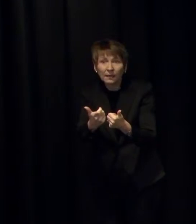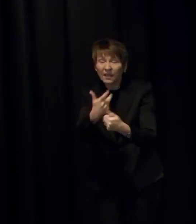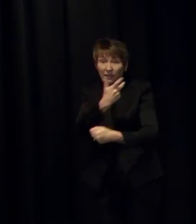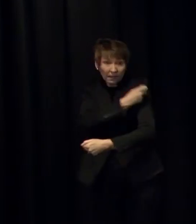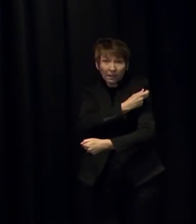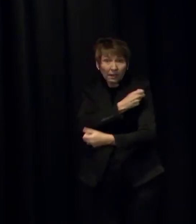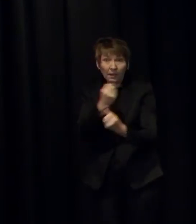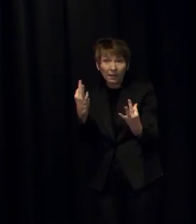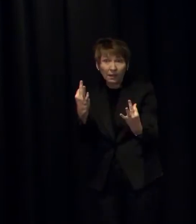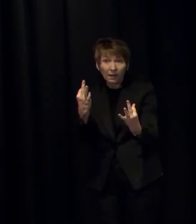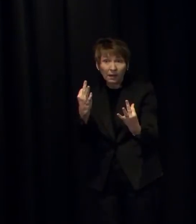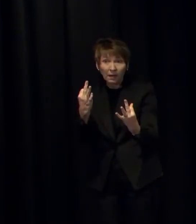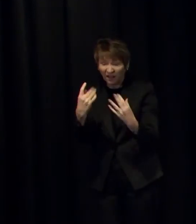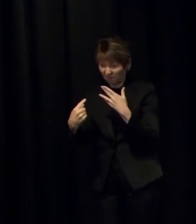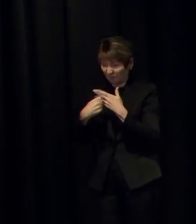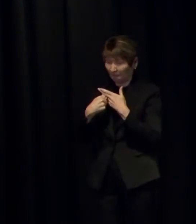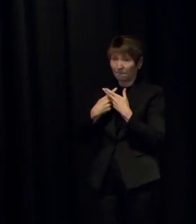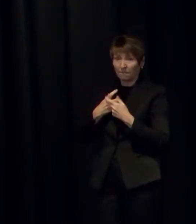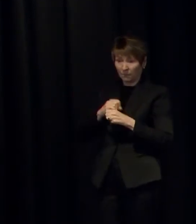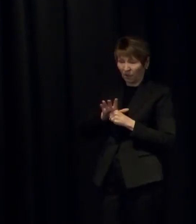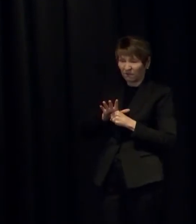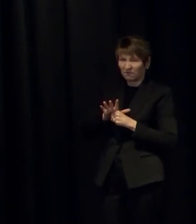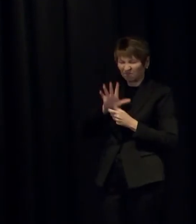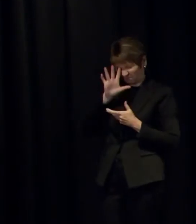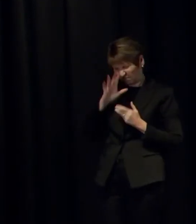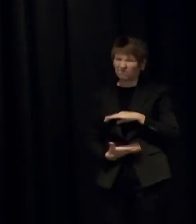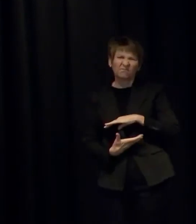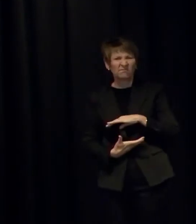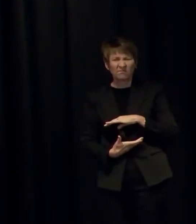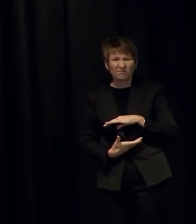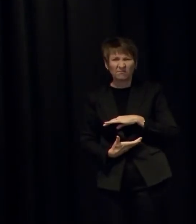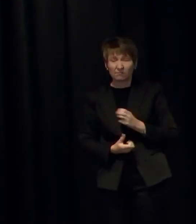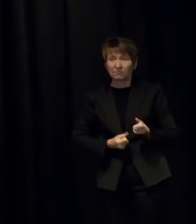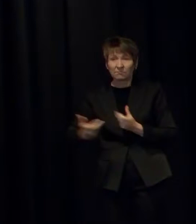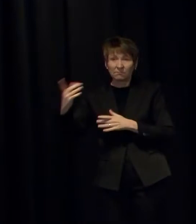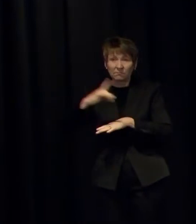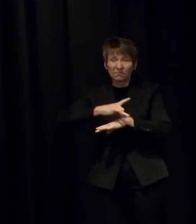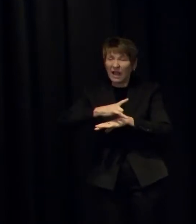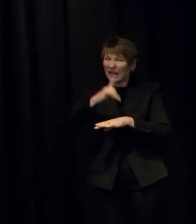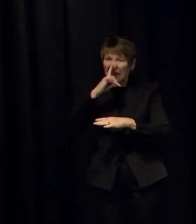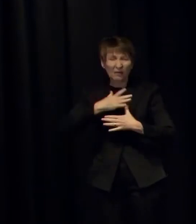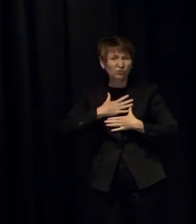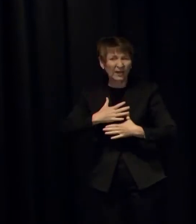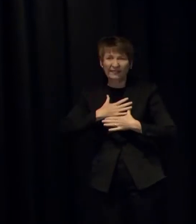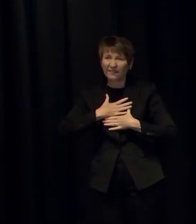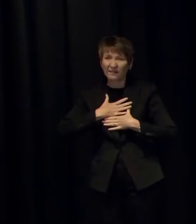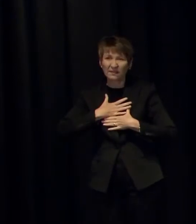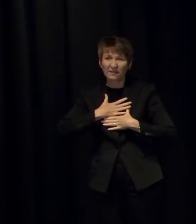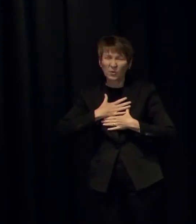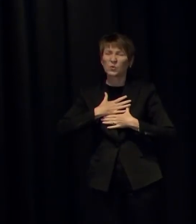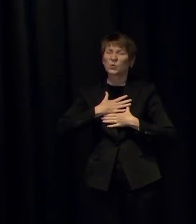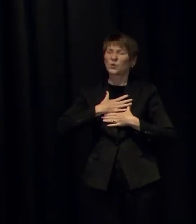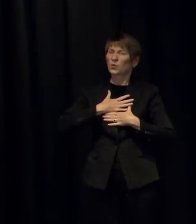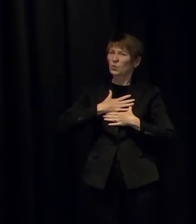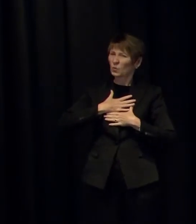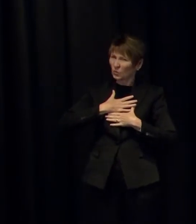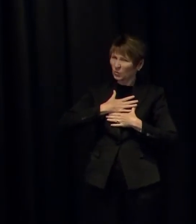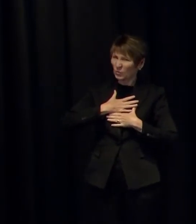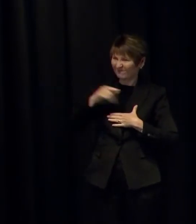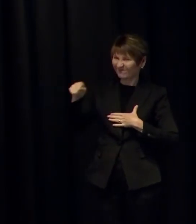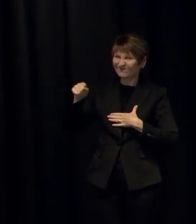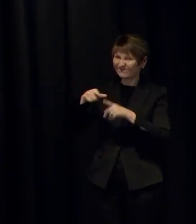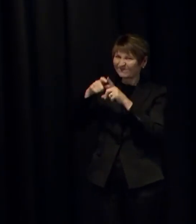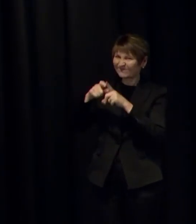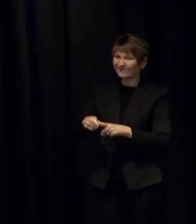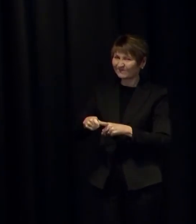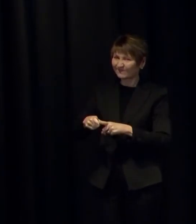really, really unwell. And that will be enduring. The point here is this. I think some of the positive numbers we're seeing in hospital,